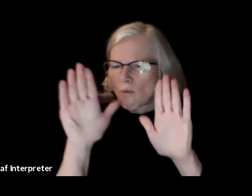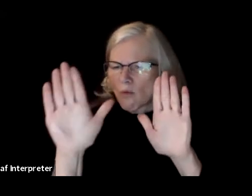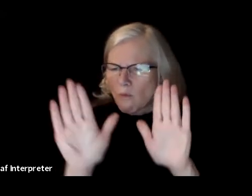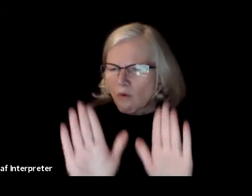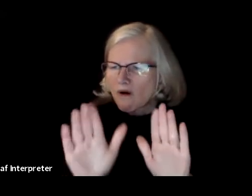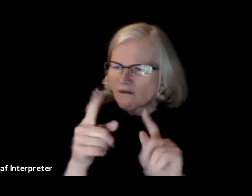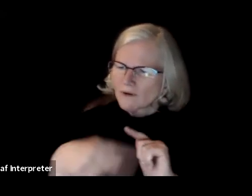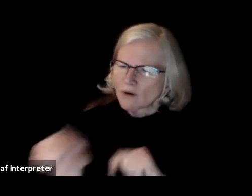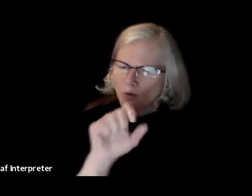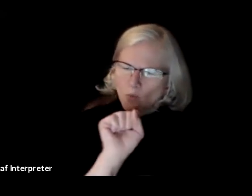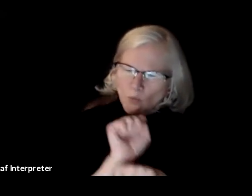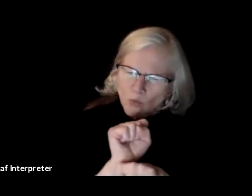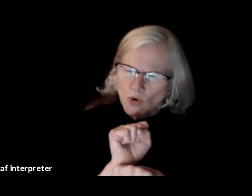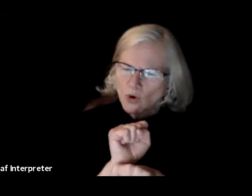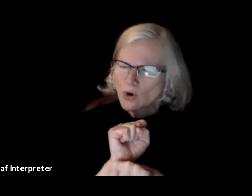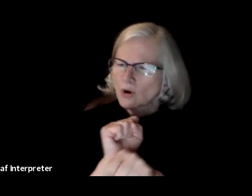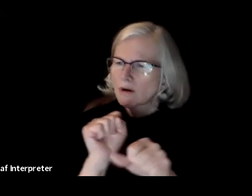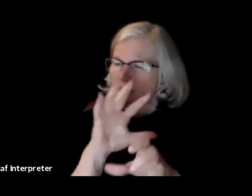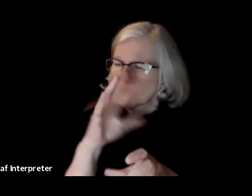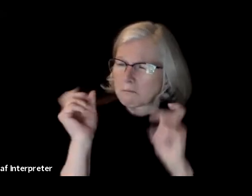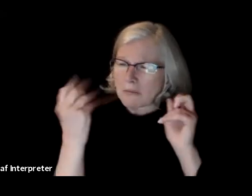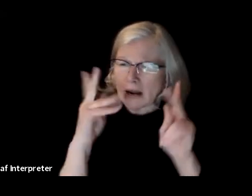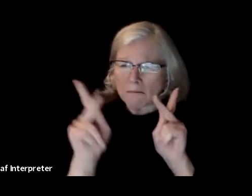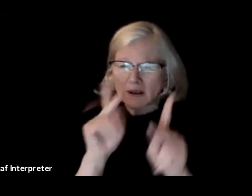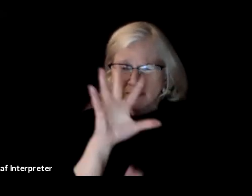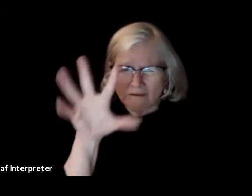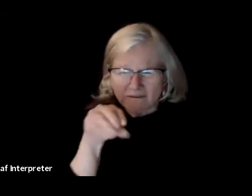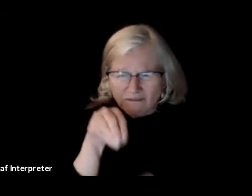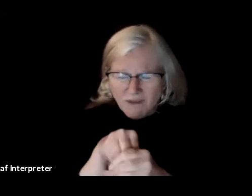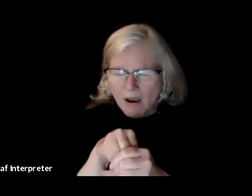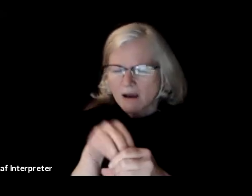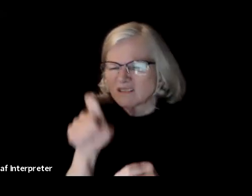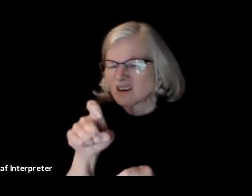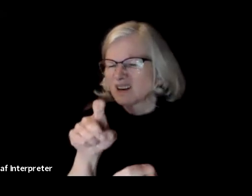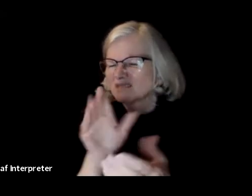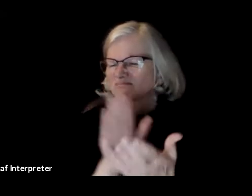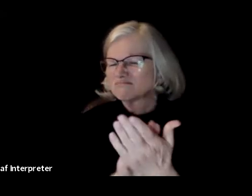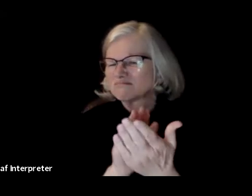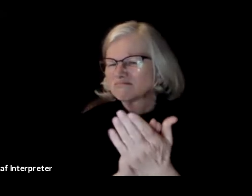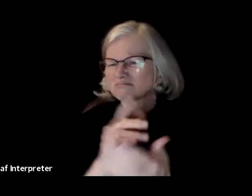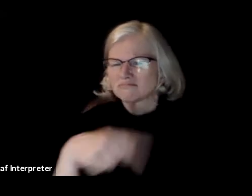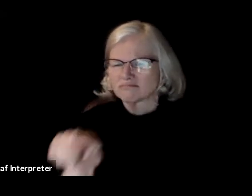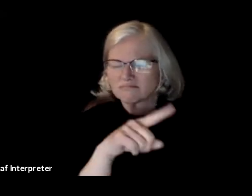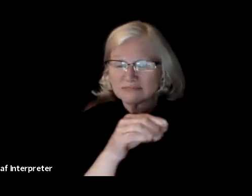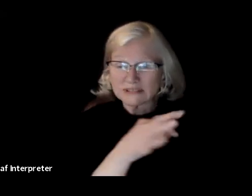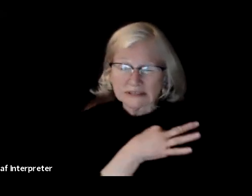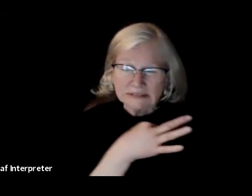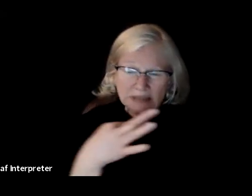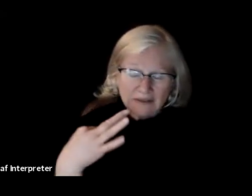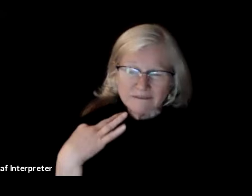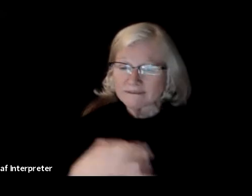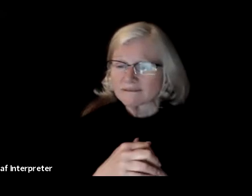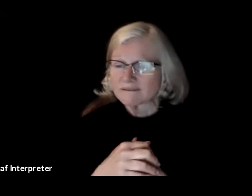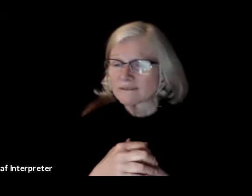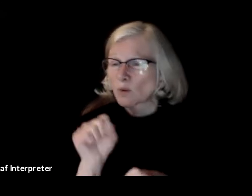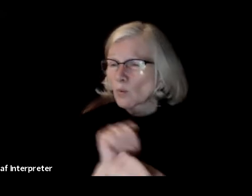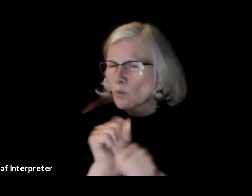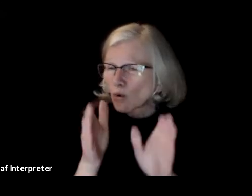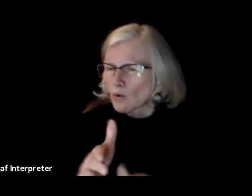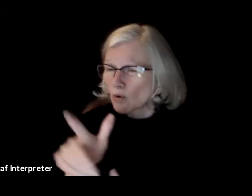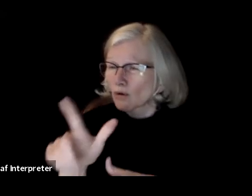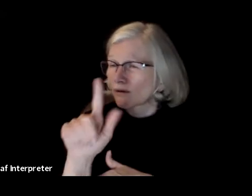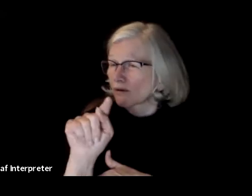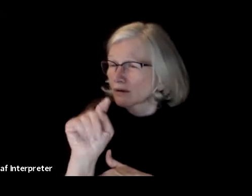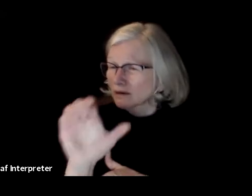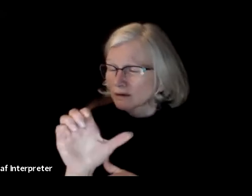And I just want to once again salute the staff in these long-term care facilities, as well as my public health